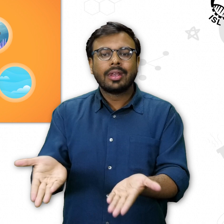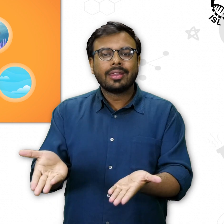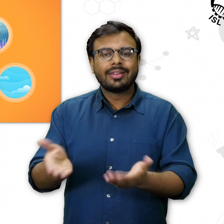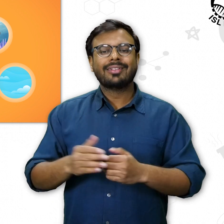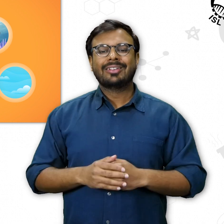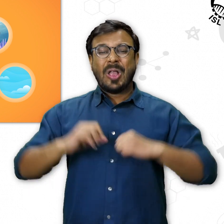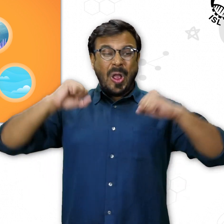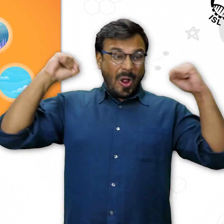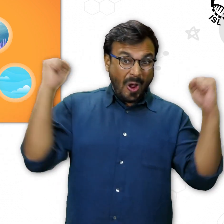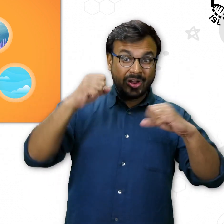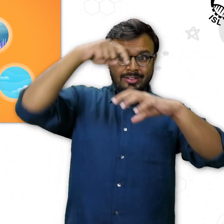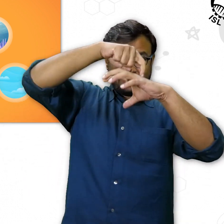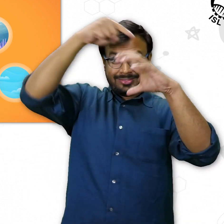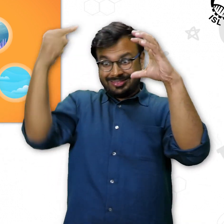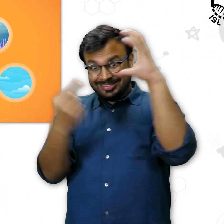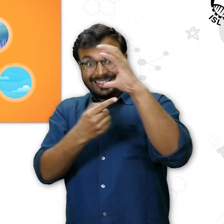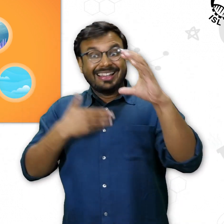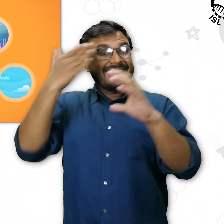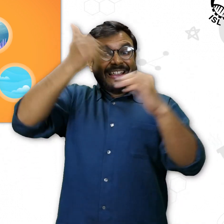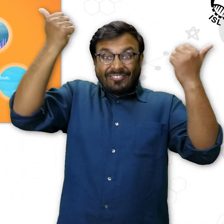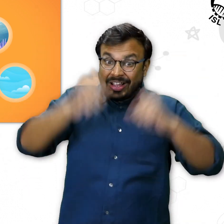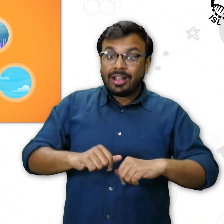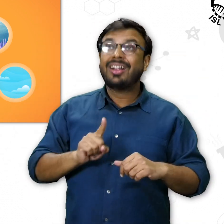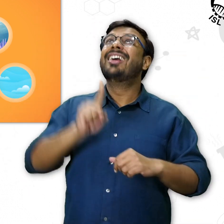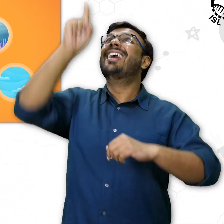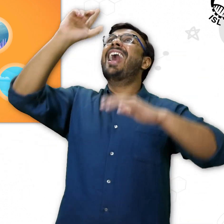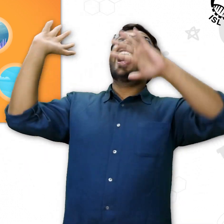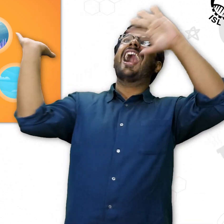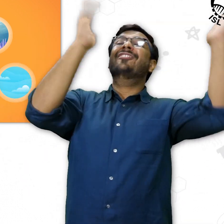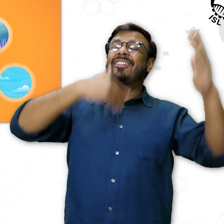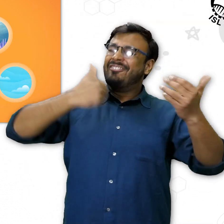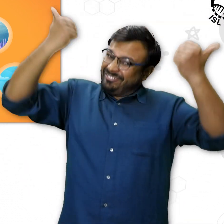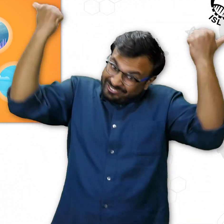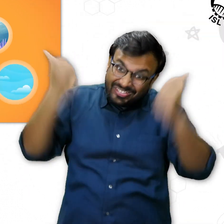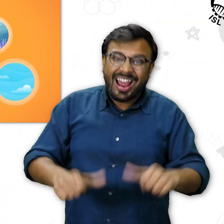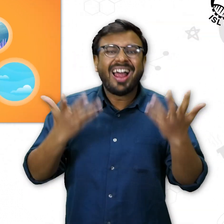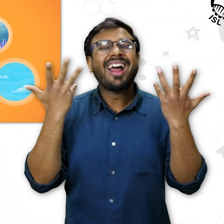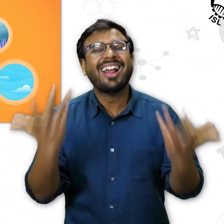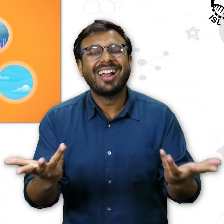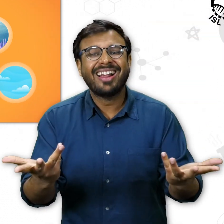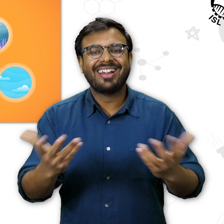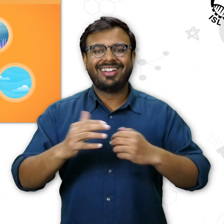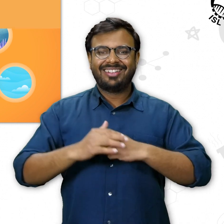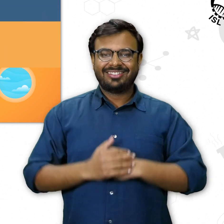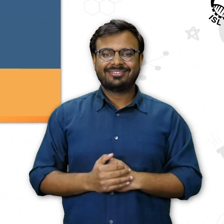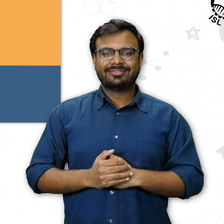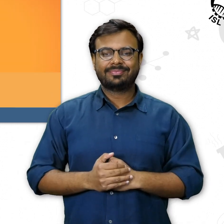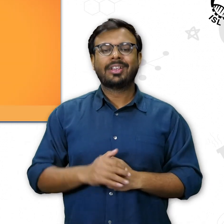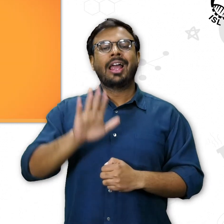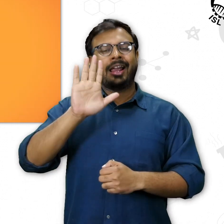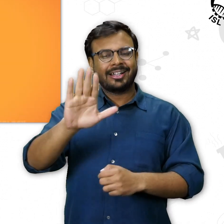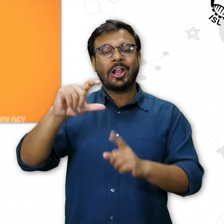no oxygen? The icy lands around the Earth's poles? Or high above the Earth's atmosphere?